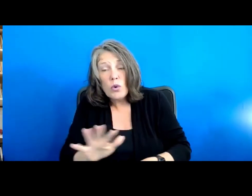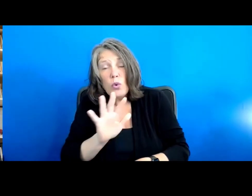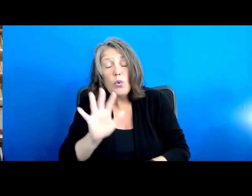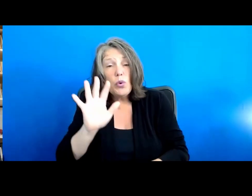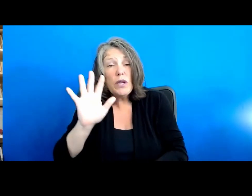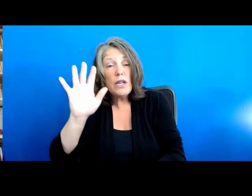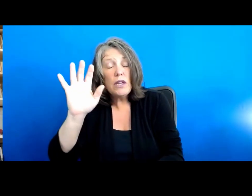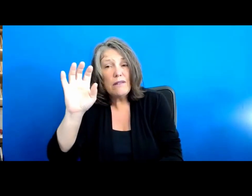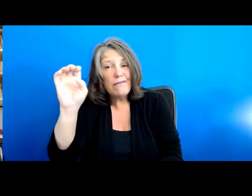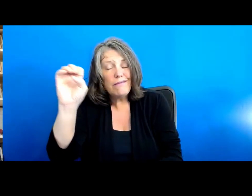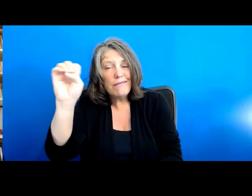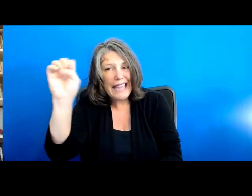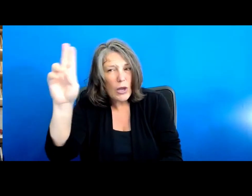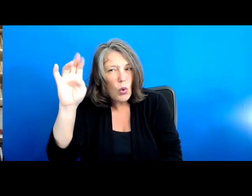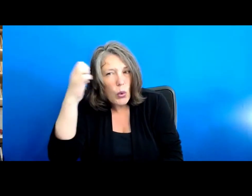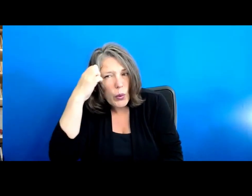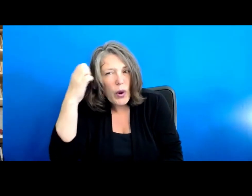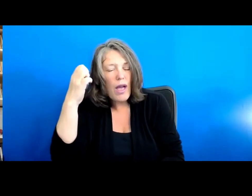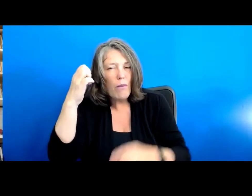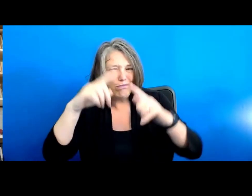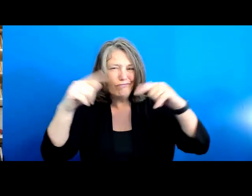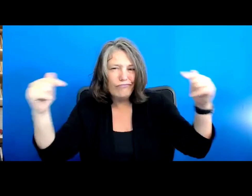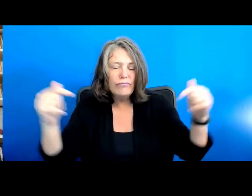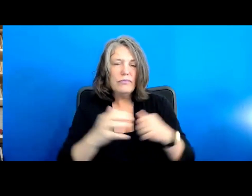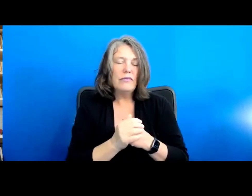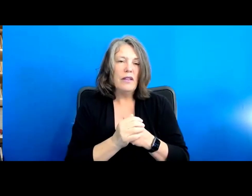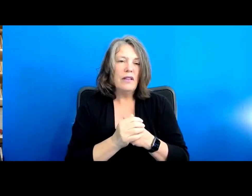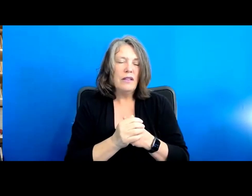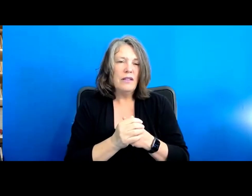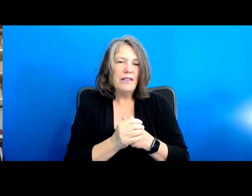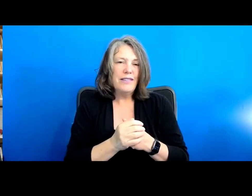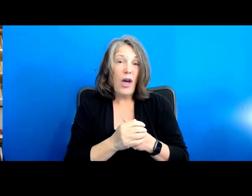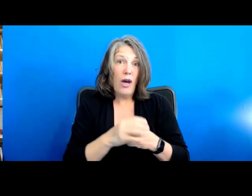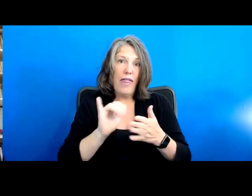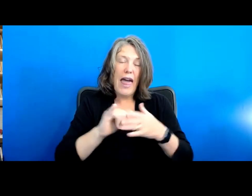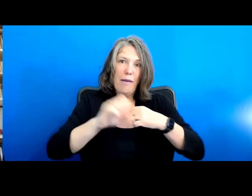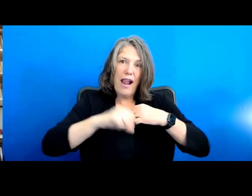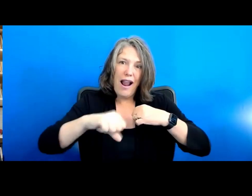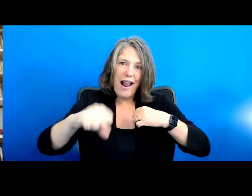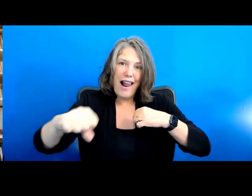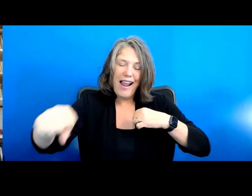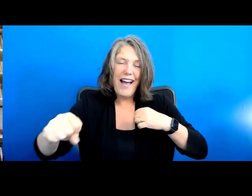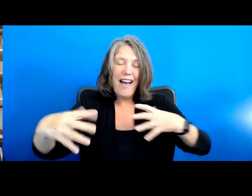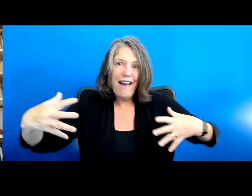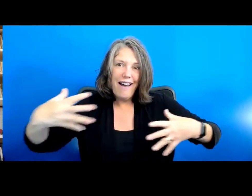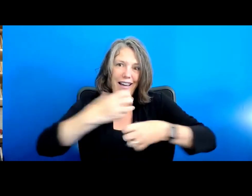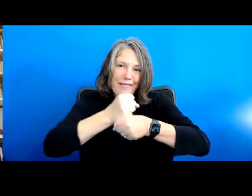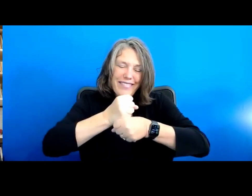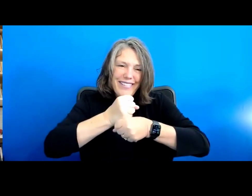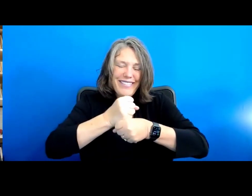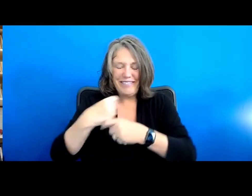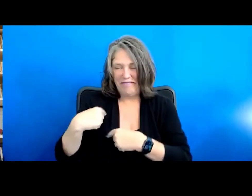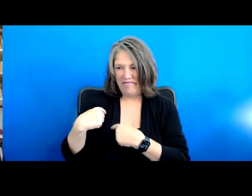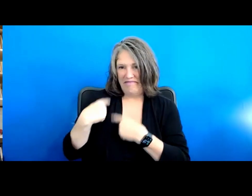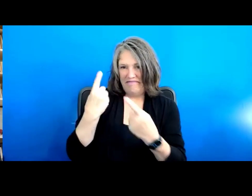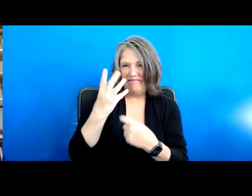ASEAN, etc., etc. So to make a very long story short, over a 6-year